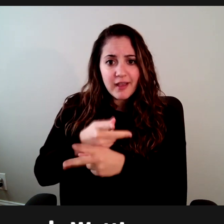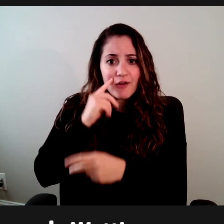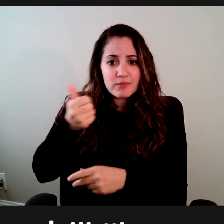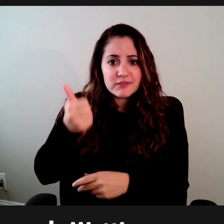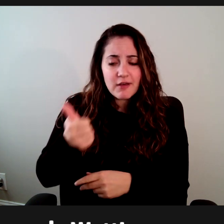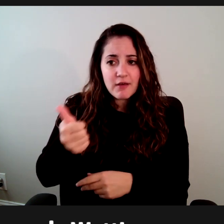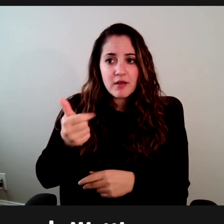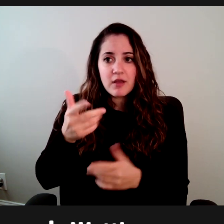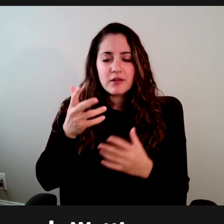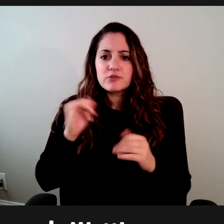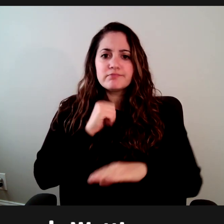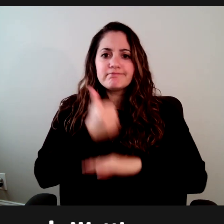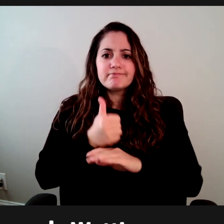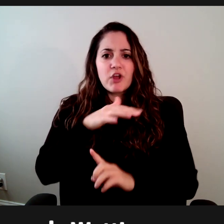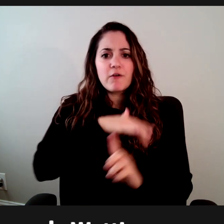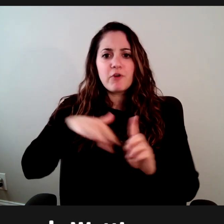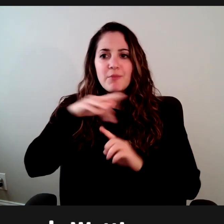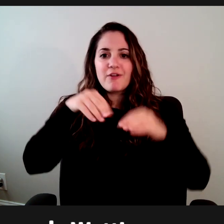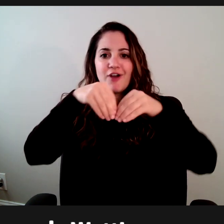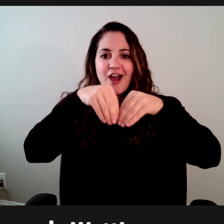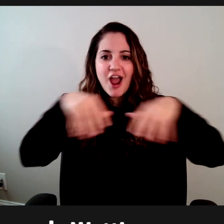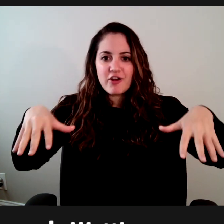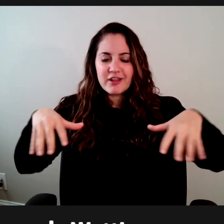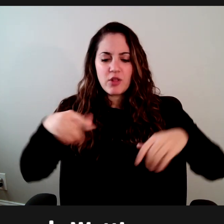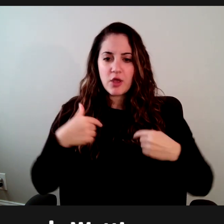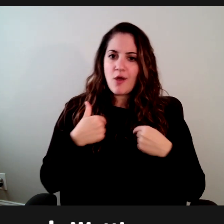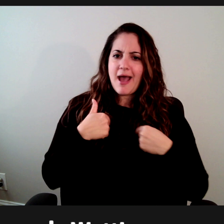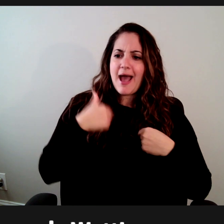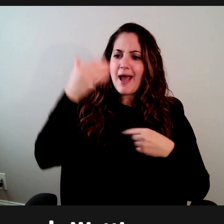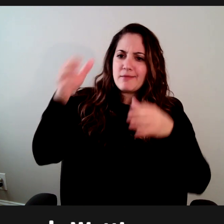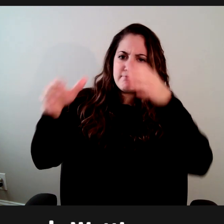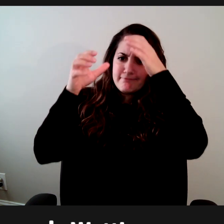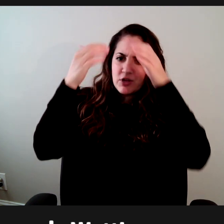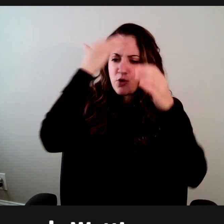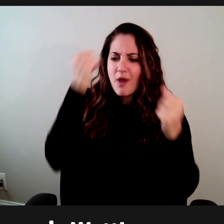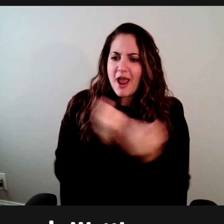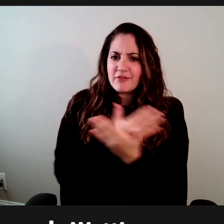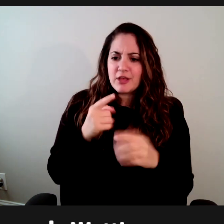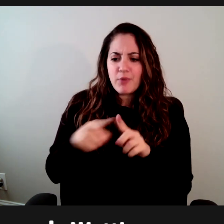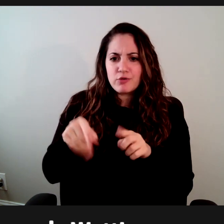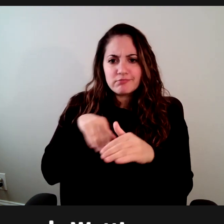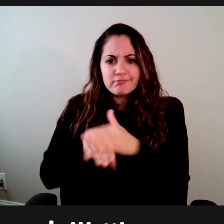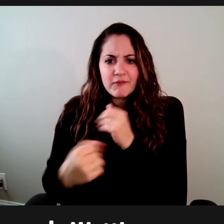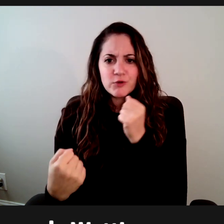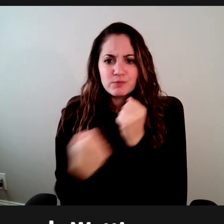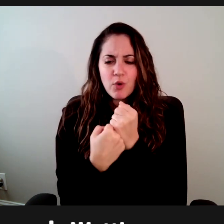like that in a sort of environment where there's this hierarchy of like, oh, I'm supposed to know everything and you're coming in here